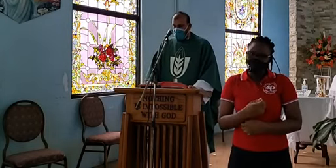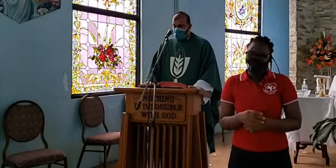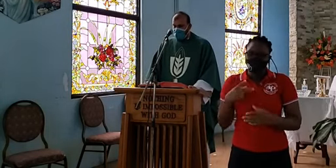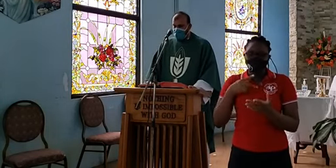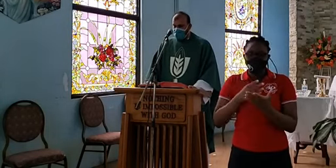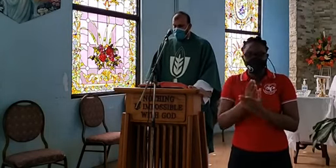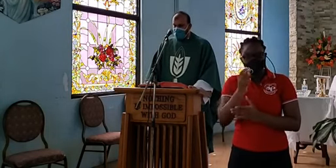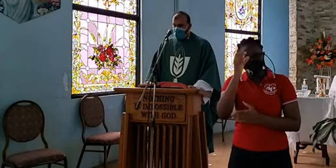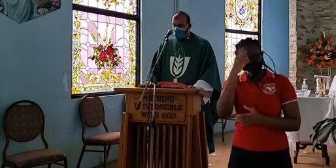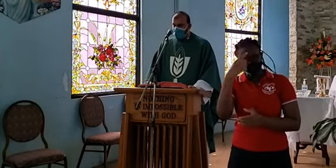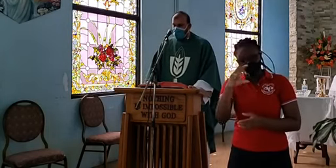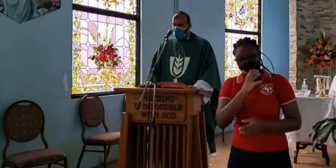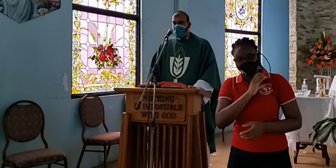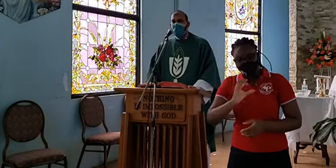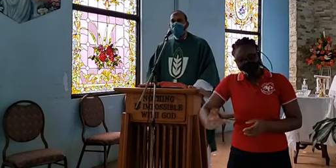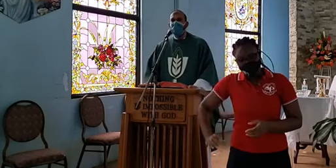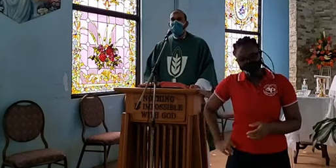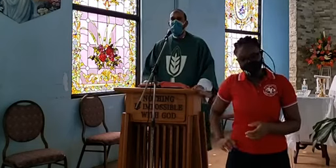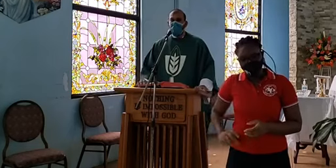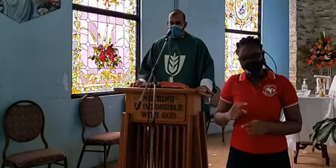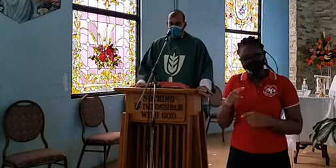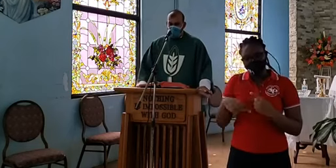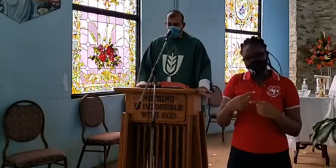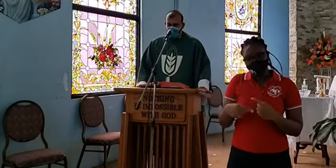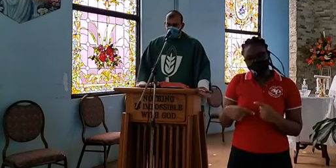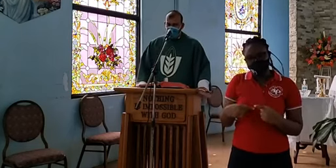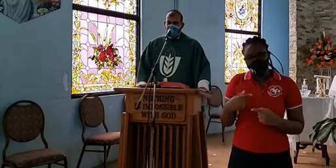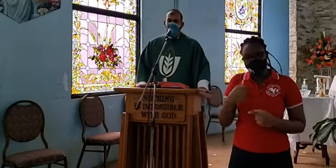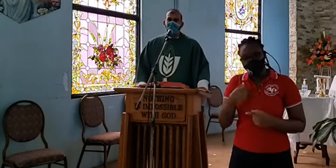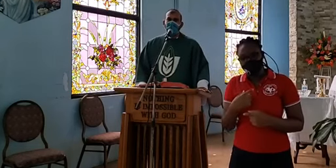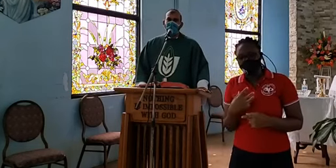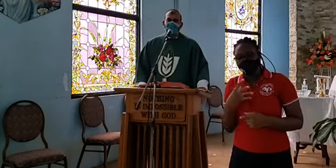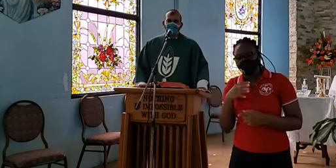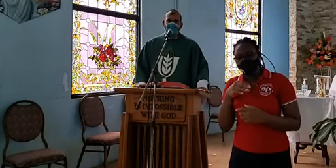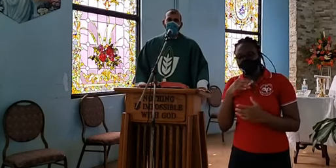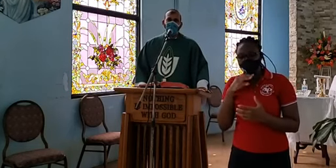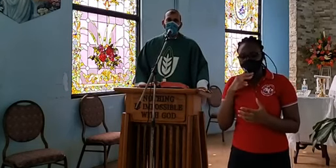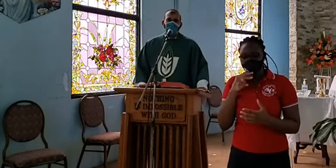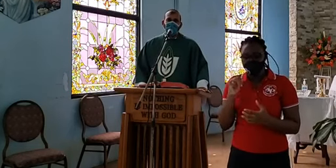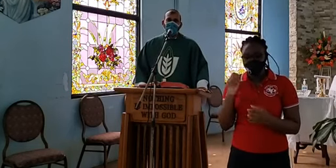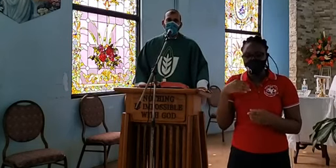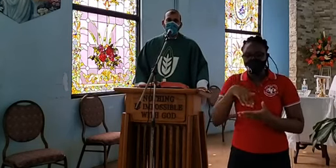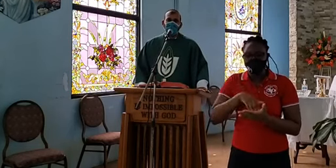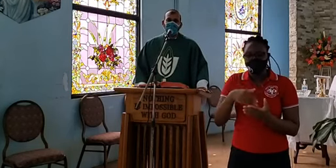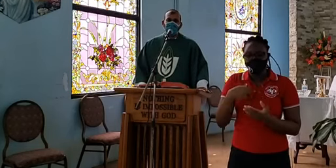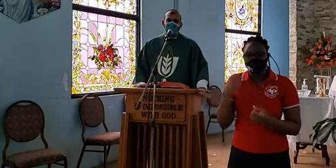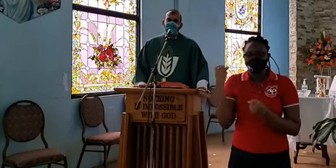for Christ, for it is when I am weak, I am strong.